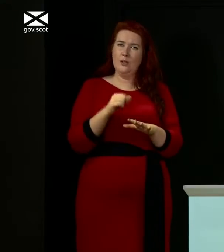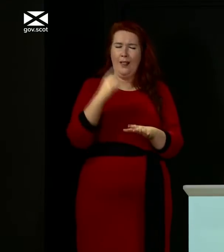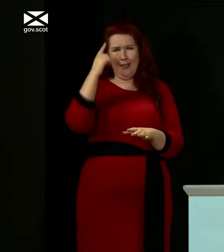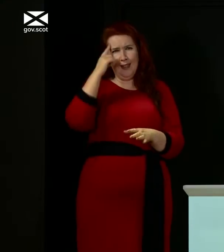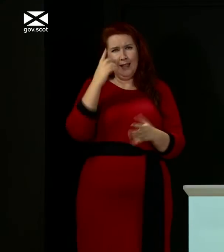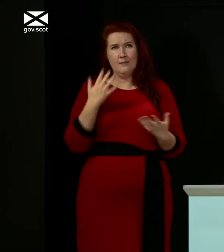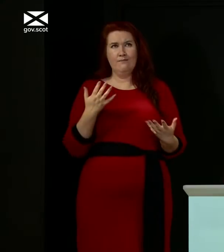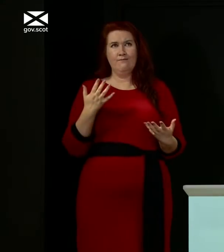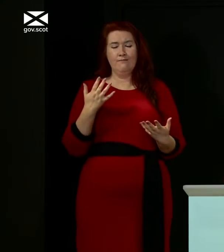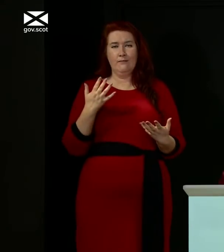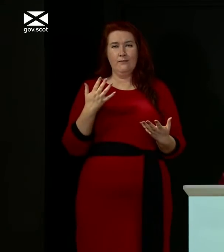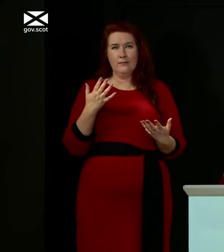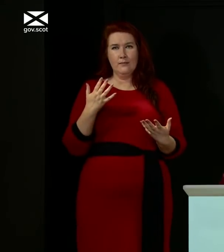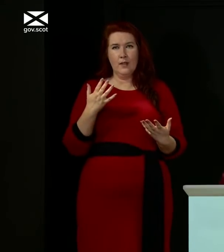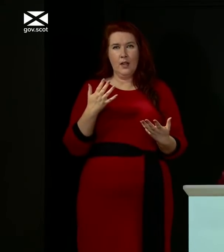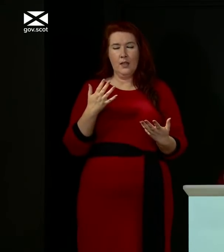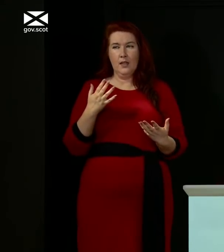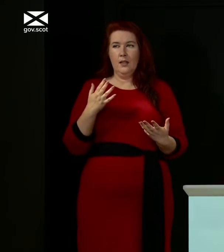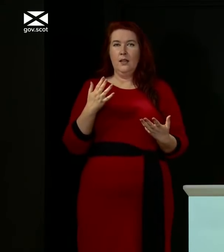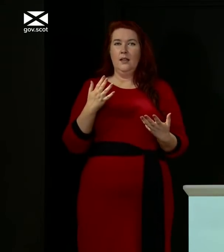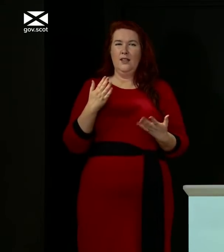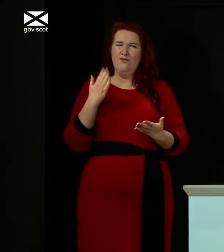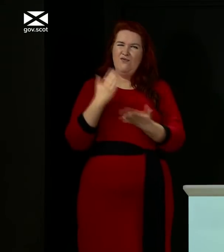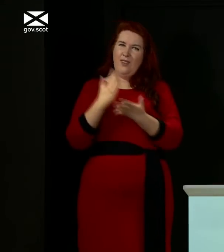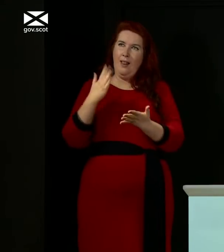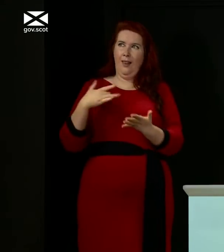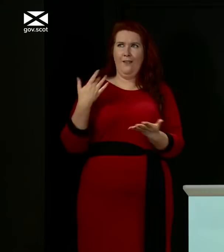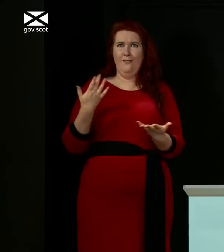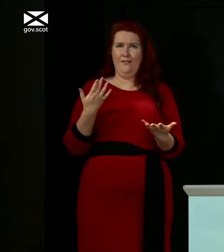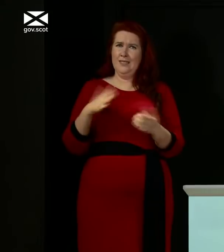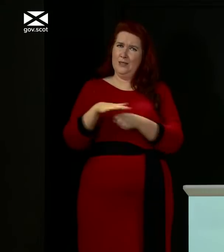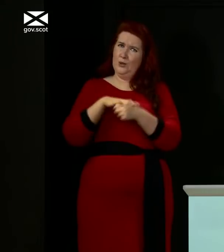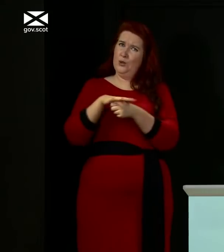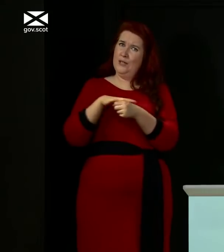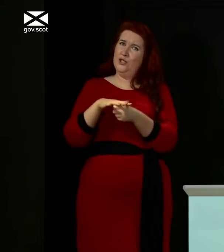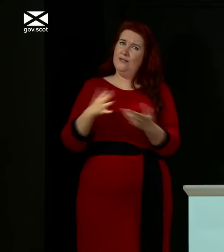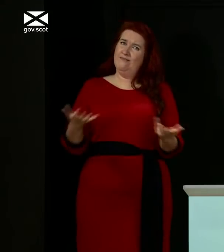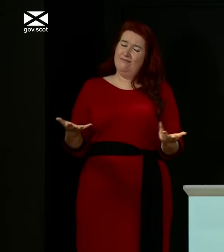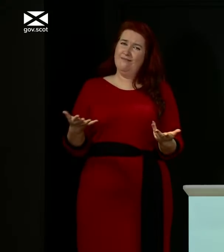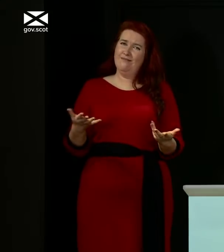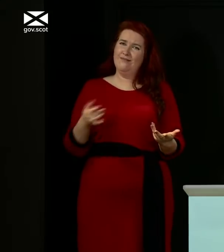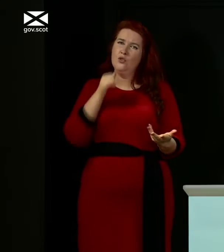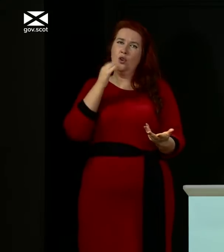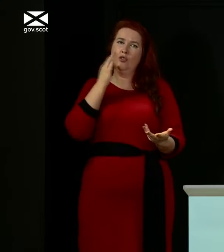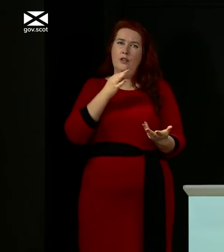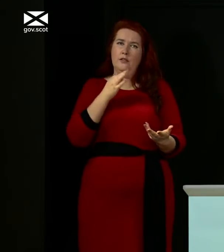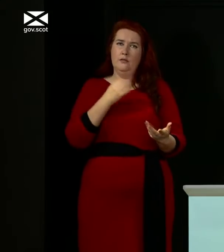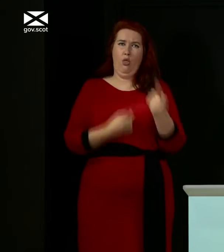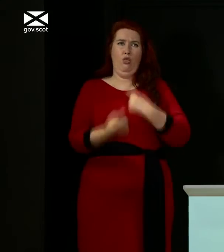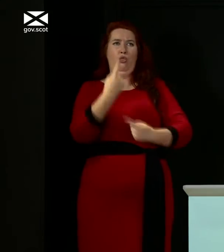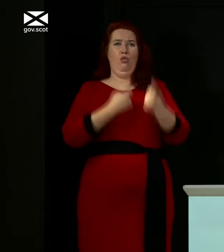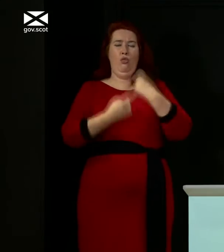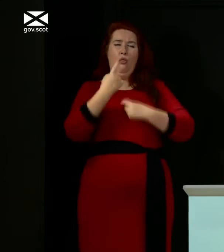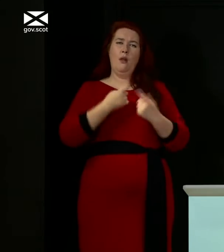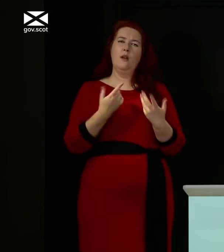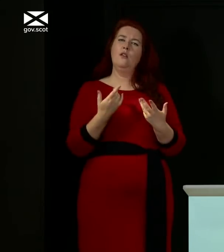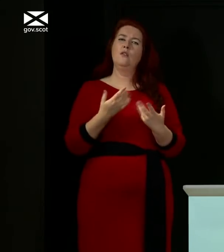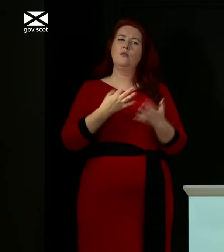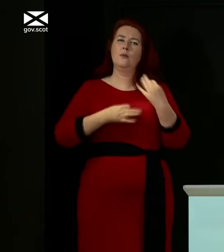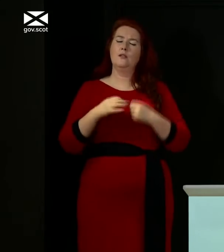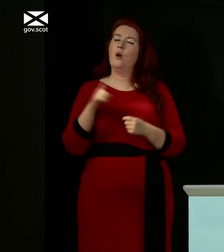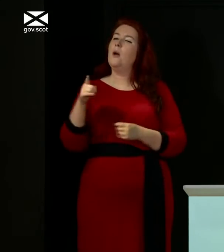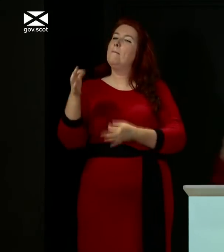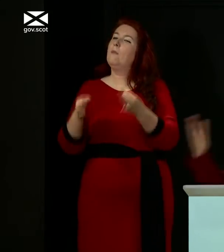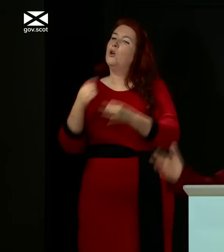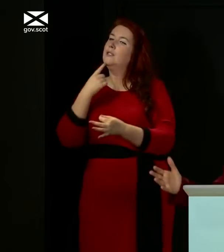taking account of the reality of the situation we're operating in, as opposed to just this kind of whole traditional way of politician says